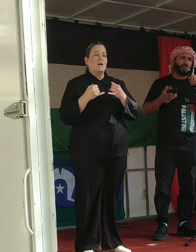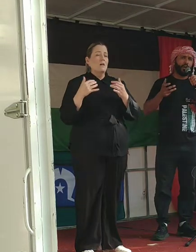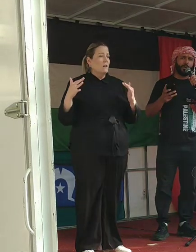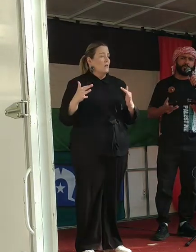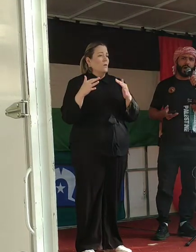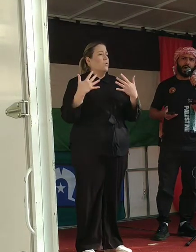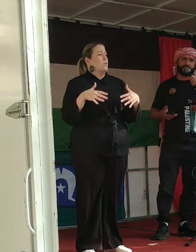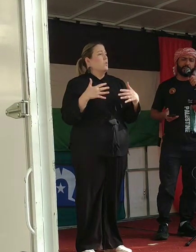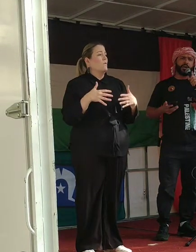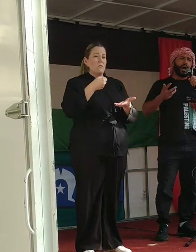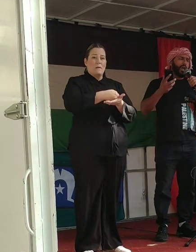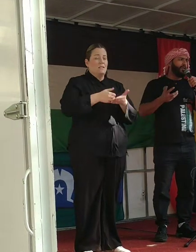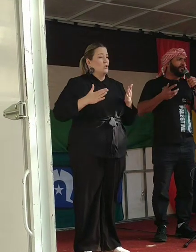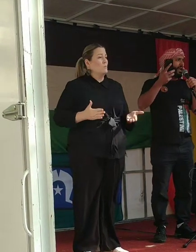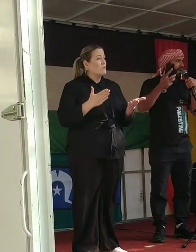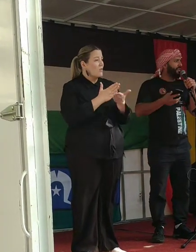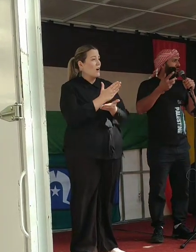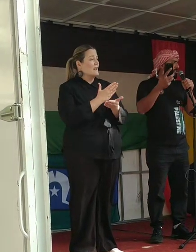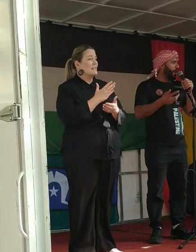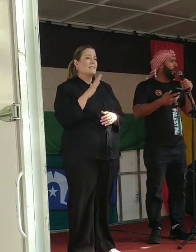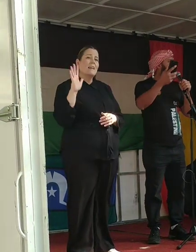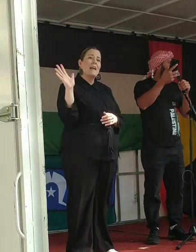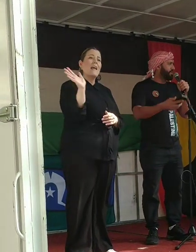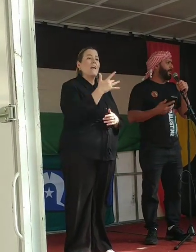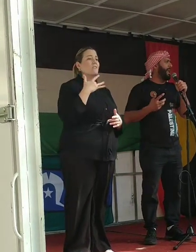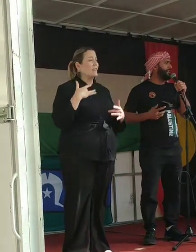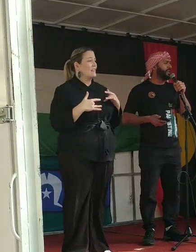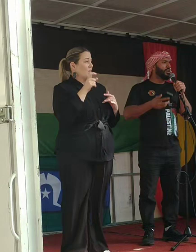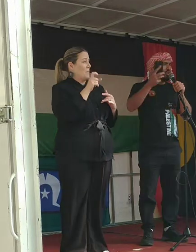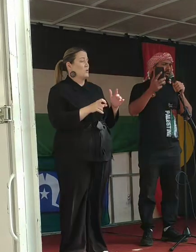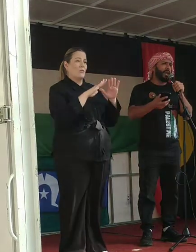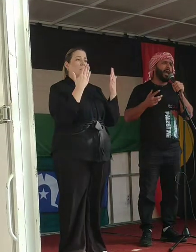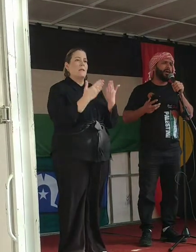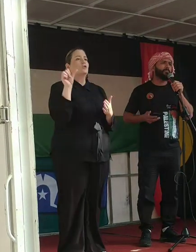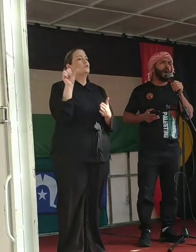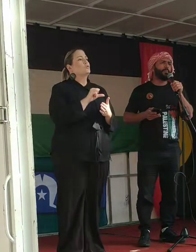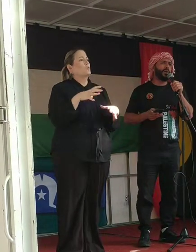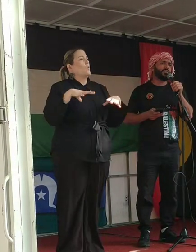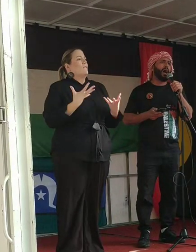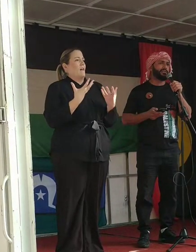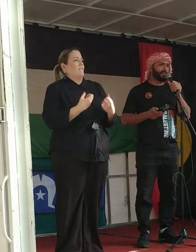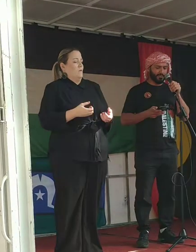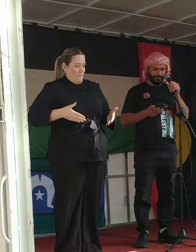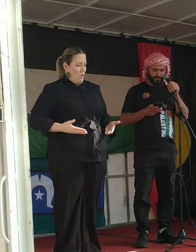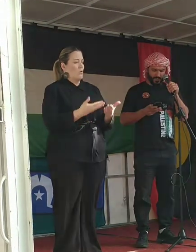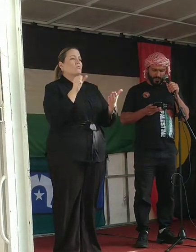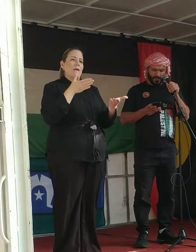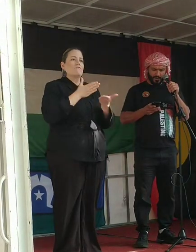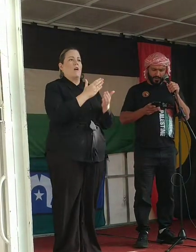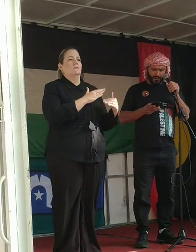fundamental human rights that every living soul on this planet should inherit by birthright.